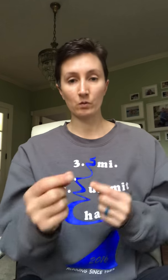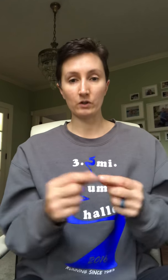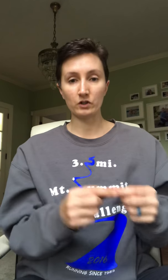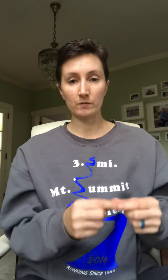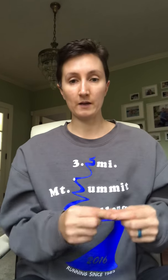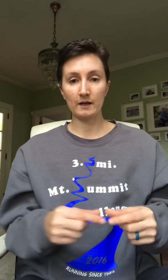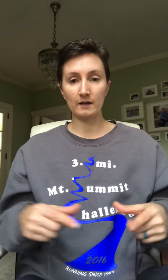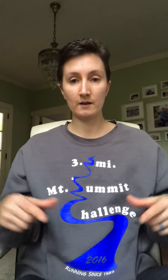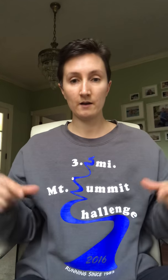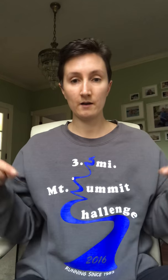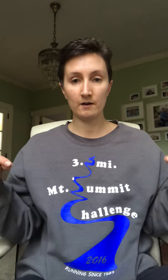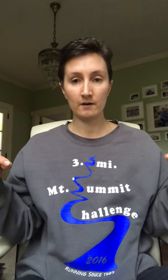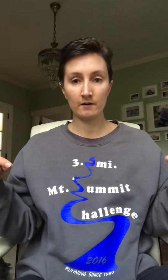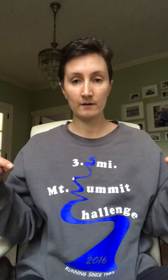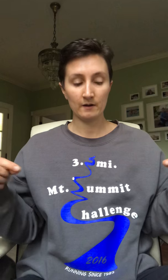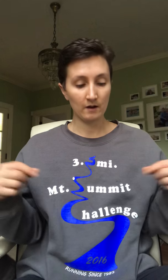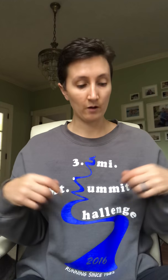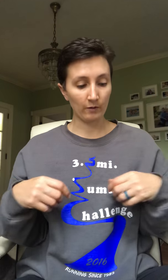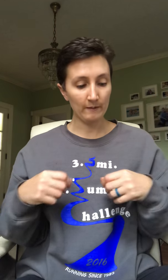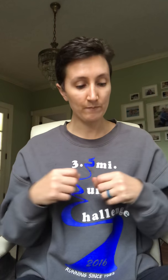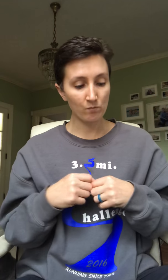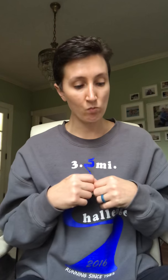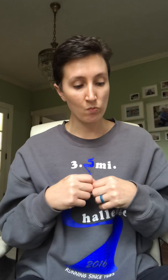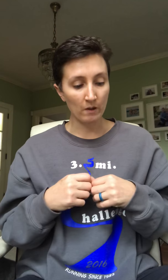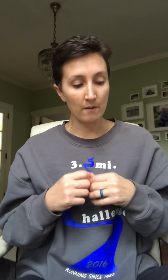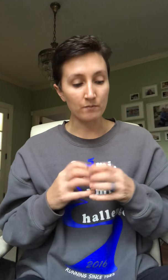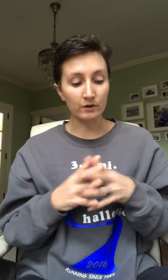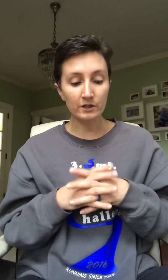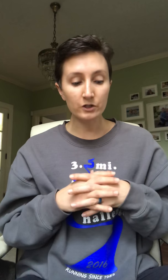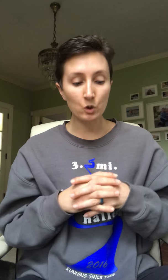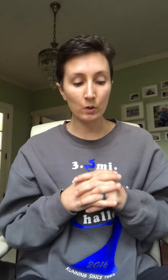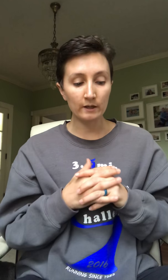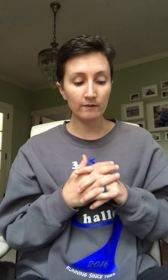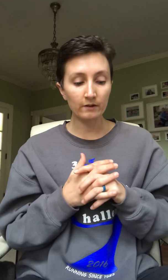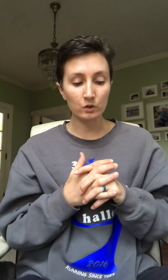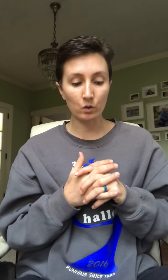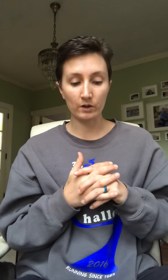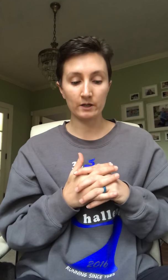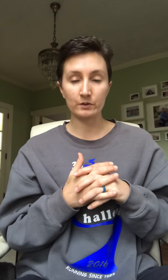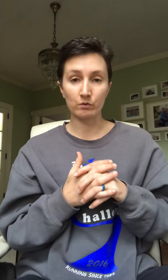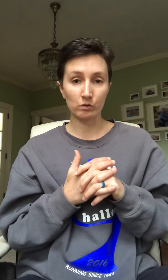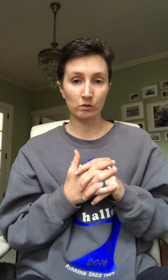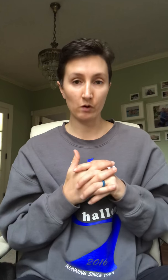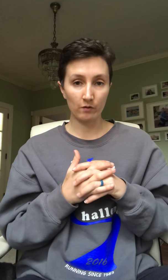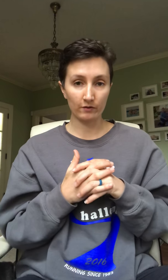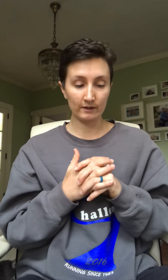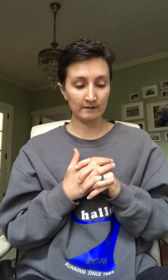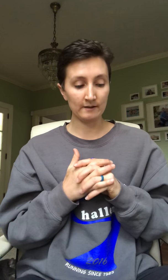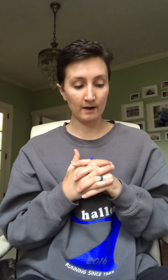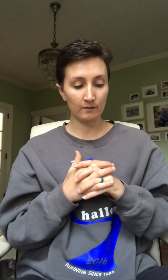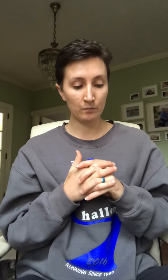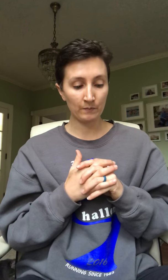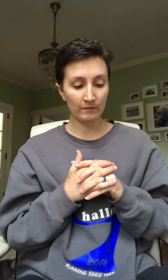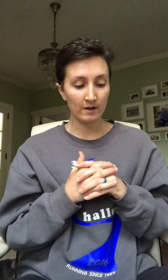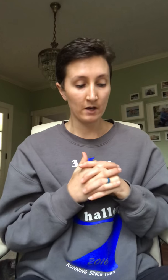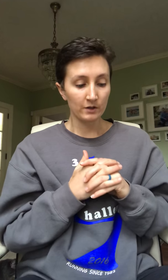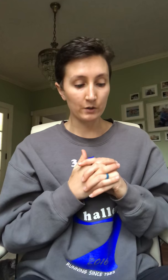with Japan. Okay. British Queen Victoria's rule over India. So